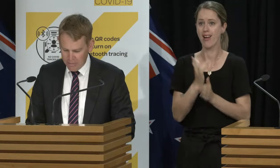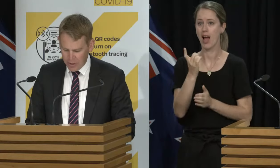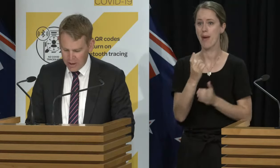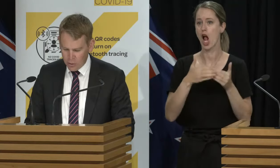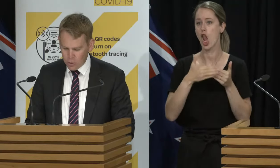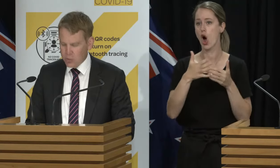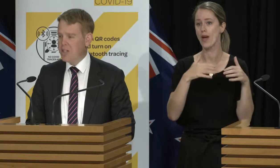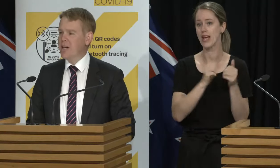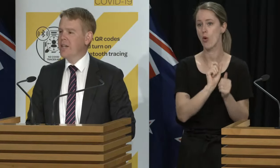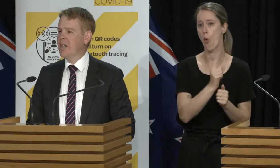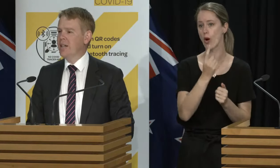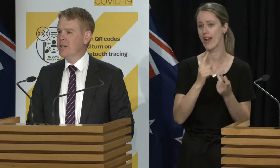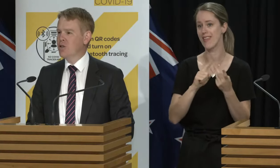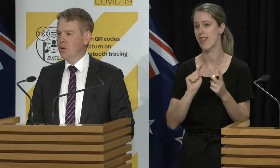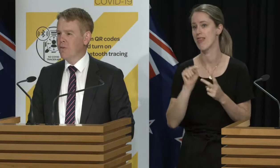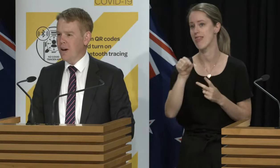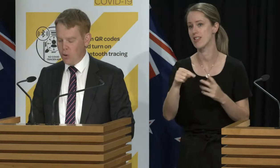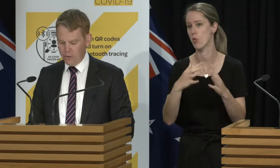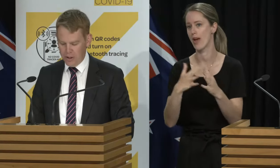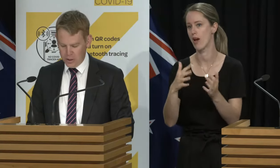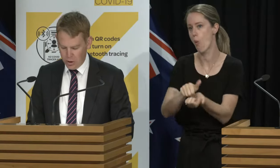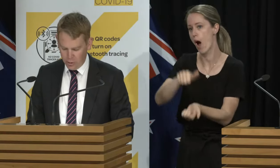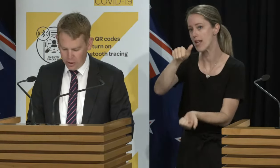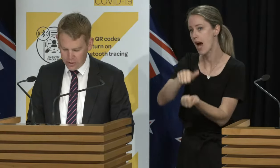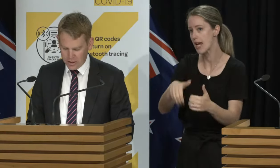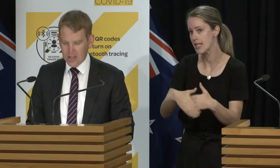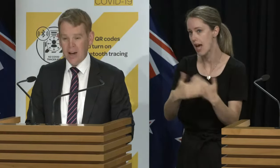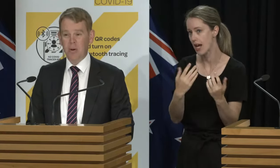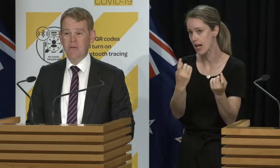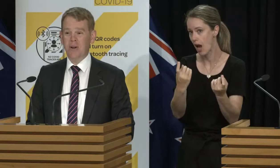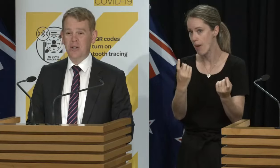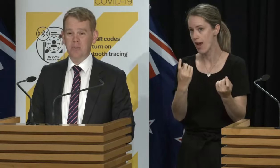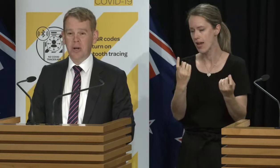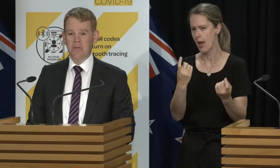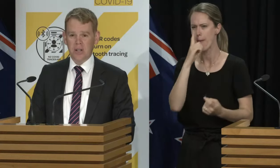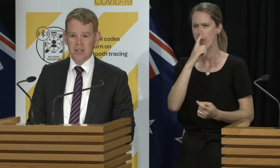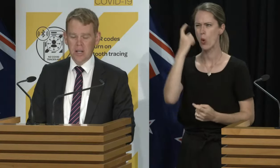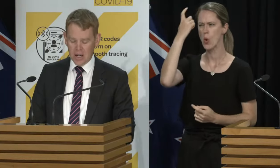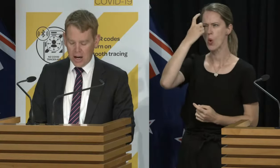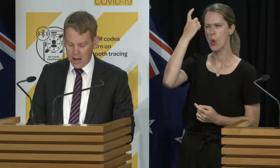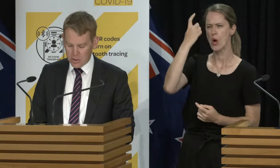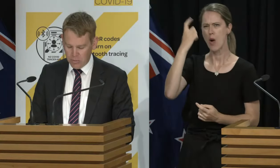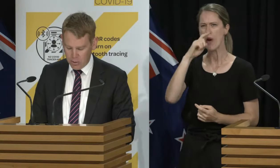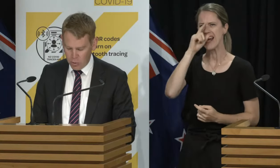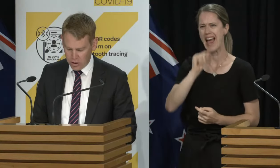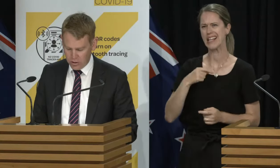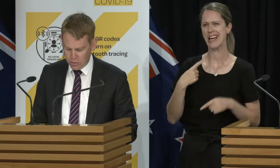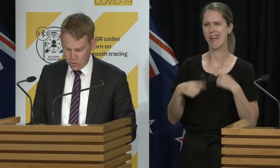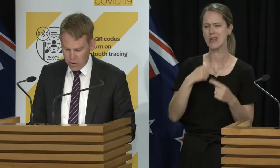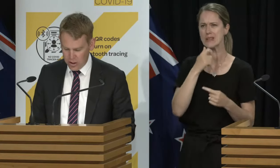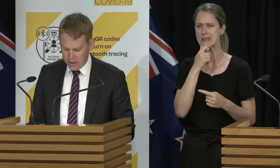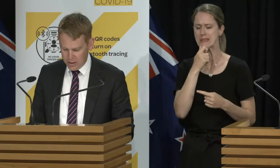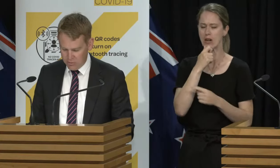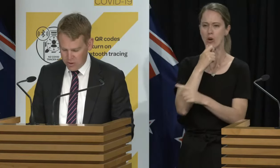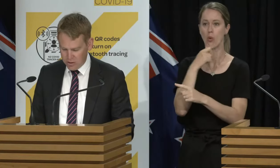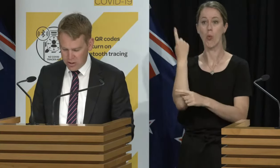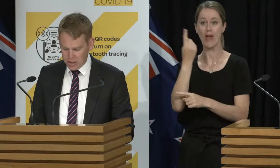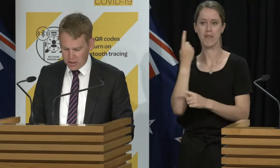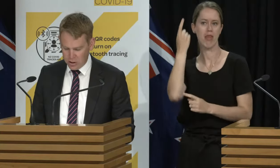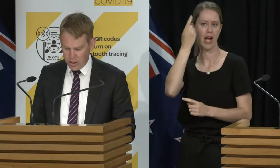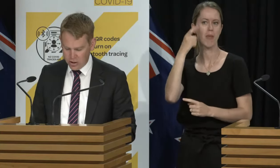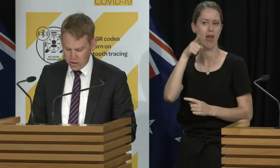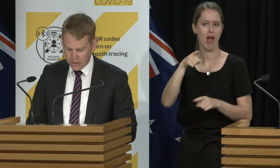Auckland, and of course Waitangi Day is not far off as well. Those things have been front of mind for us as we've been working through